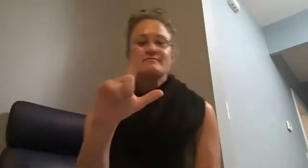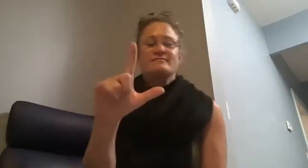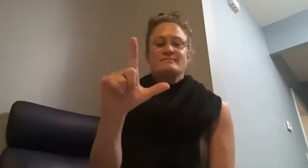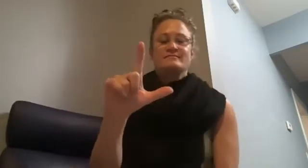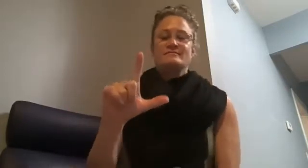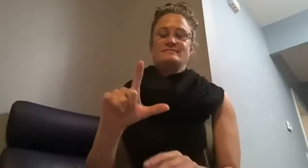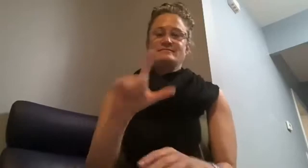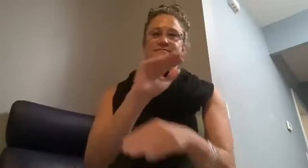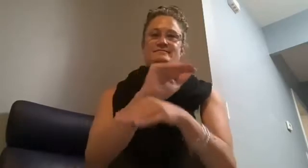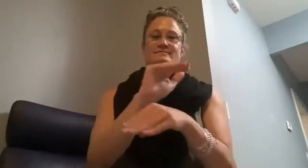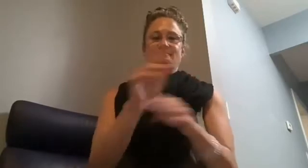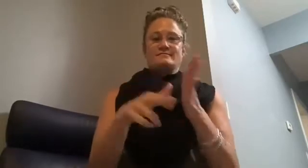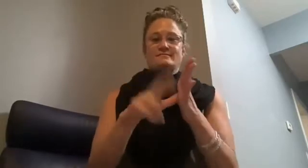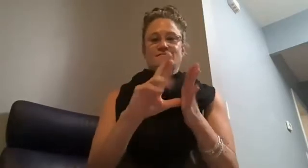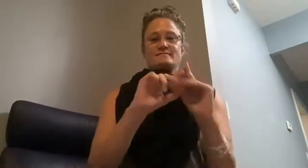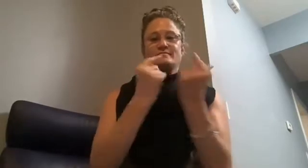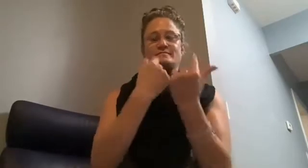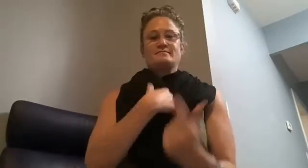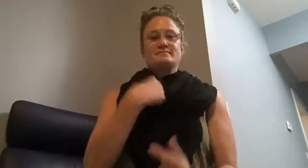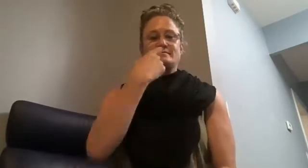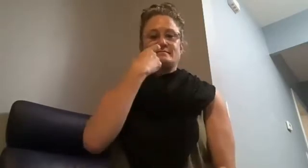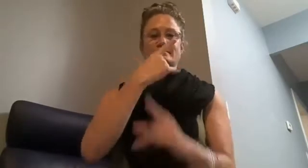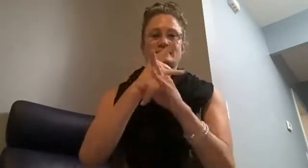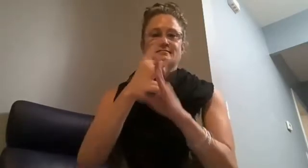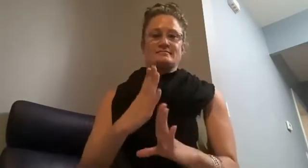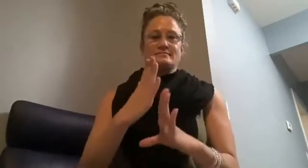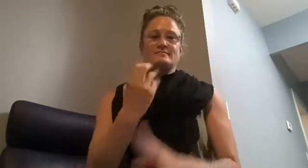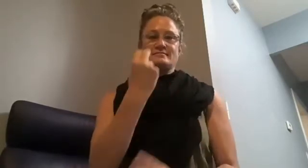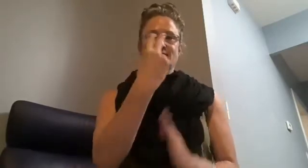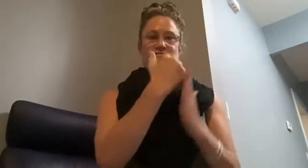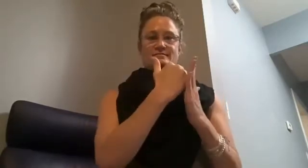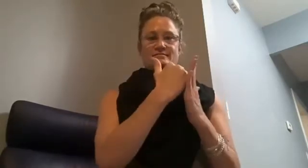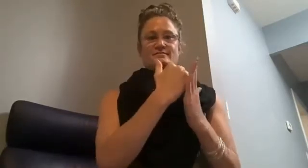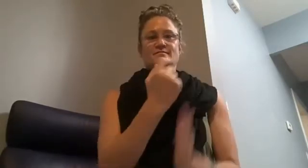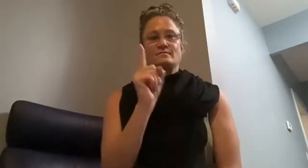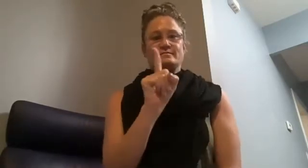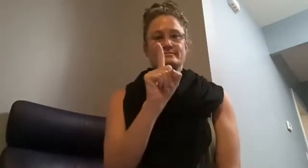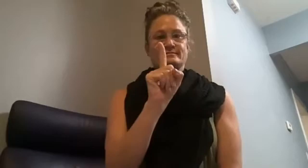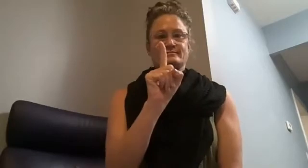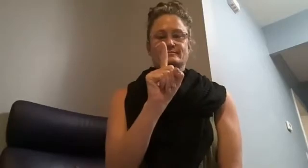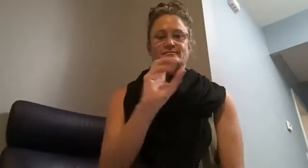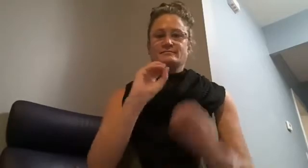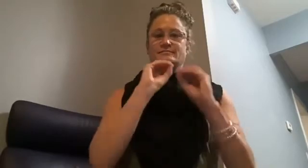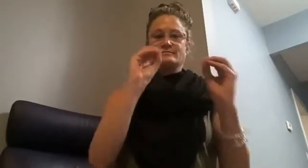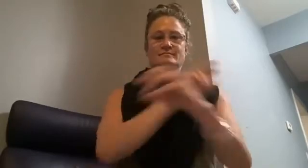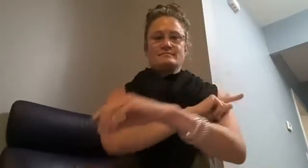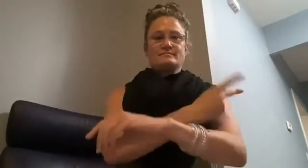and I am an alcoholic. These are the 12 steps. 1, we admitted we were powerless over alcohol, that our lives had become